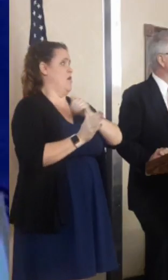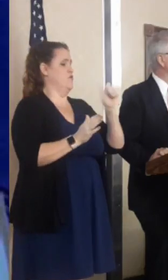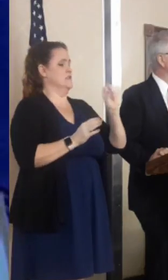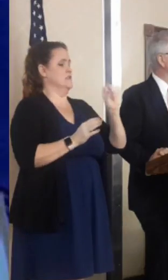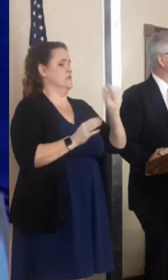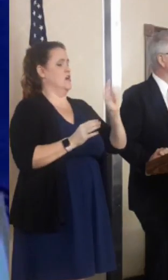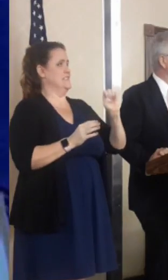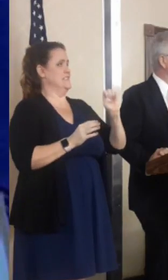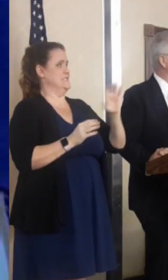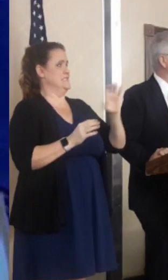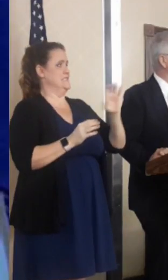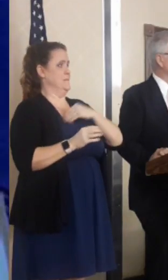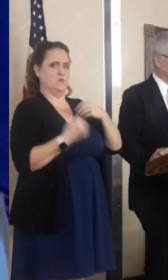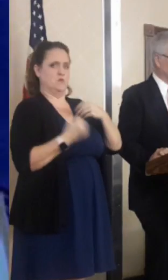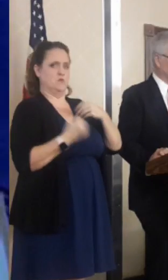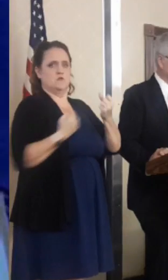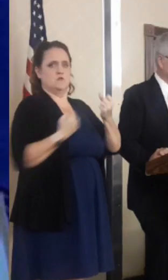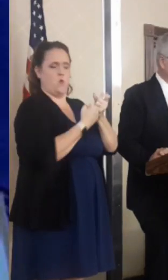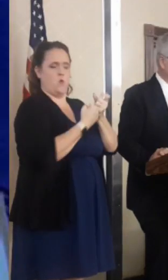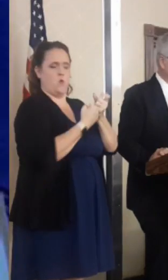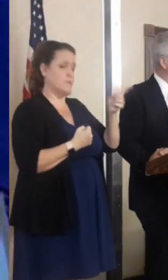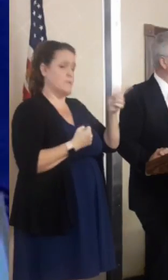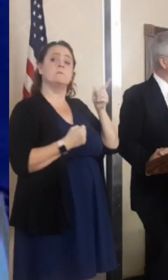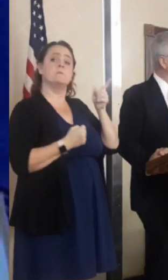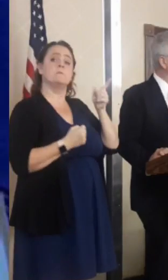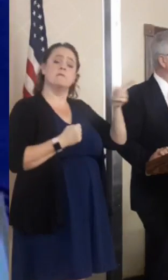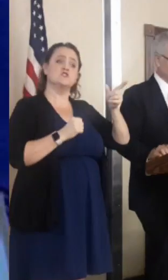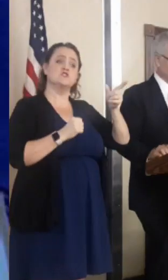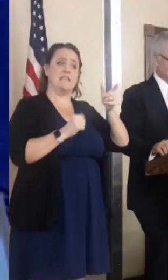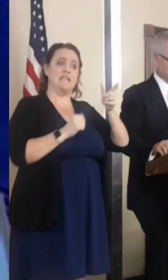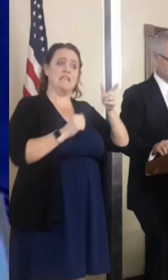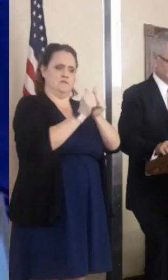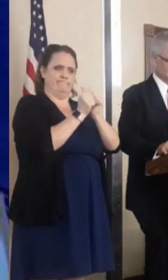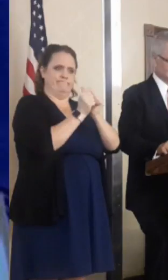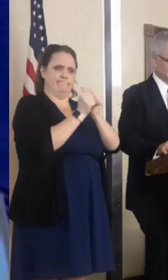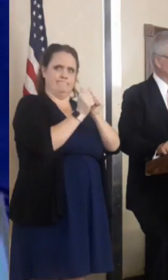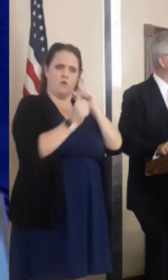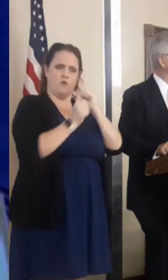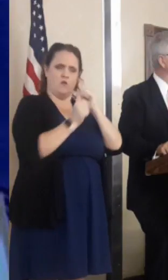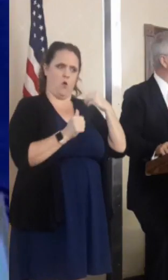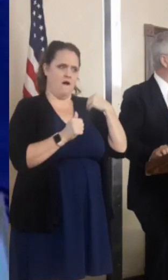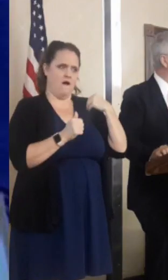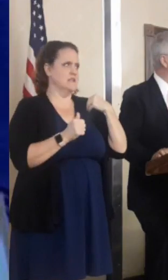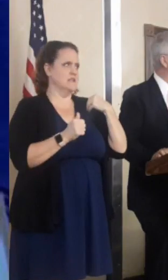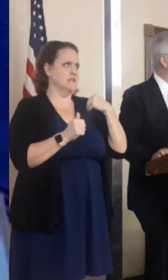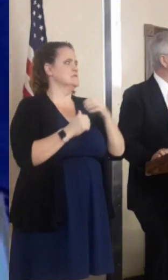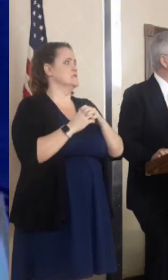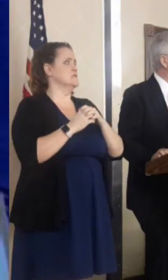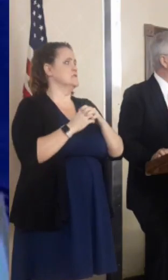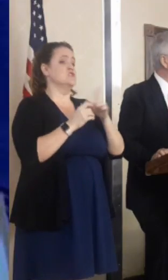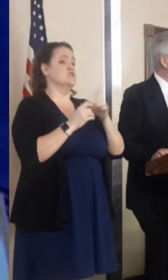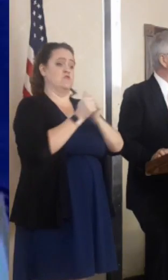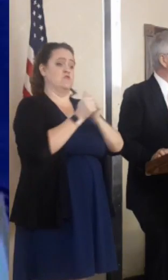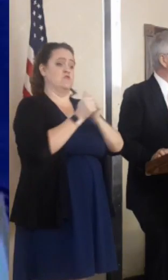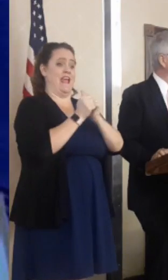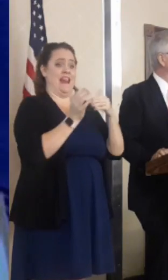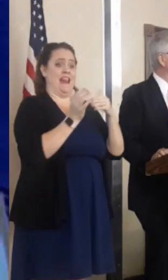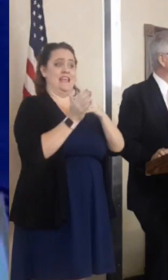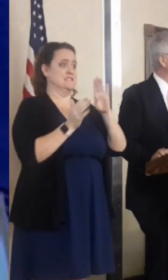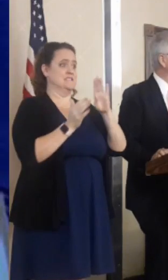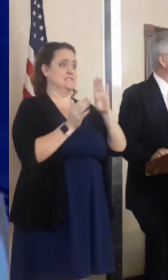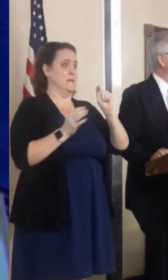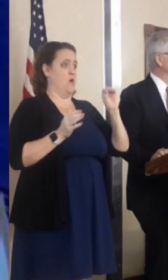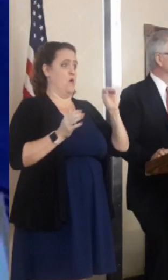effort. She has run for office in the past, ran against Beto O'Rourke, as a matter of fact, in